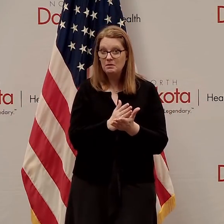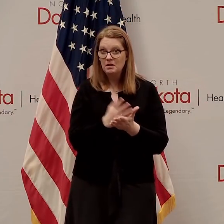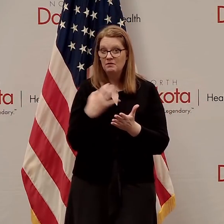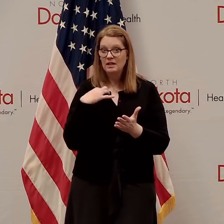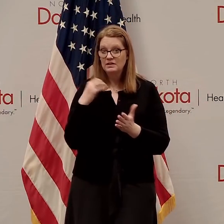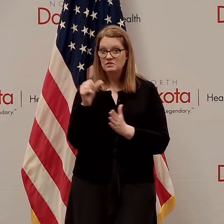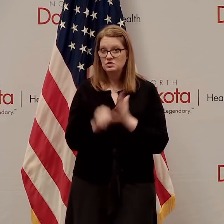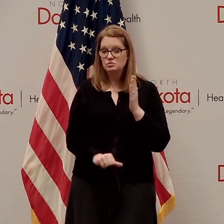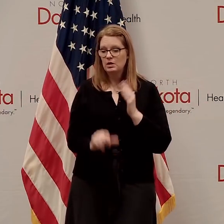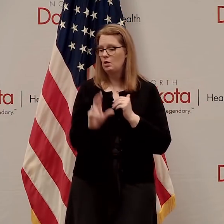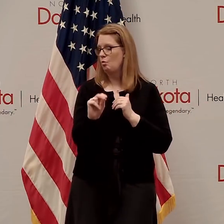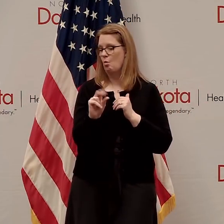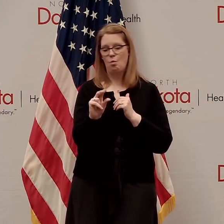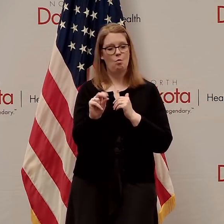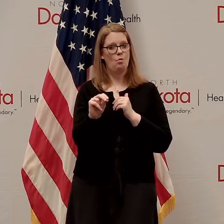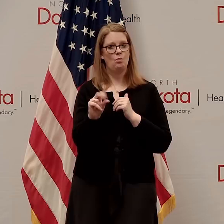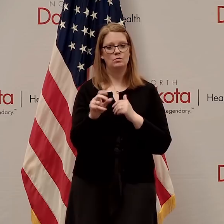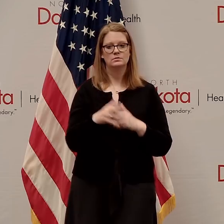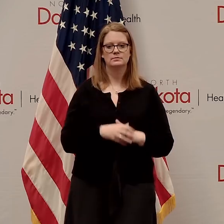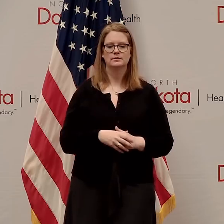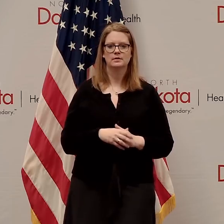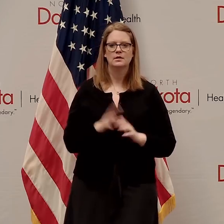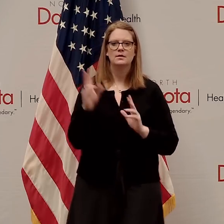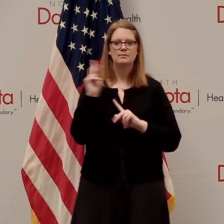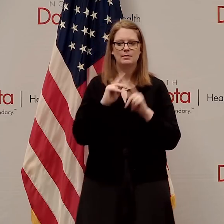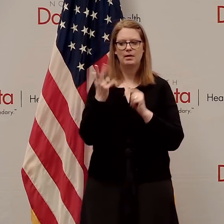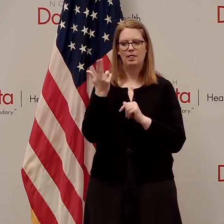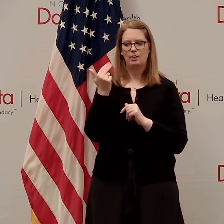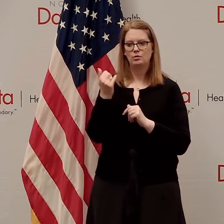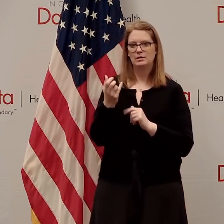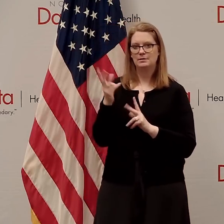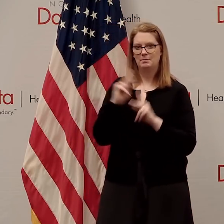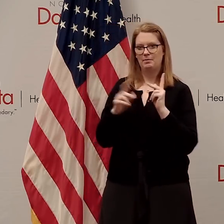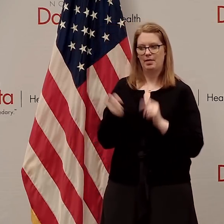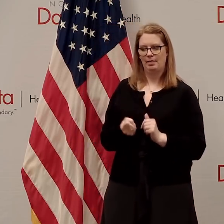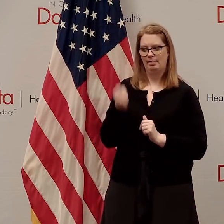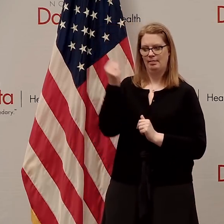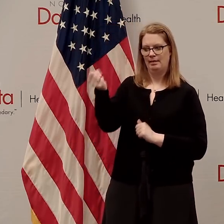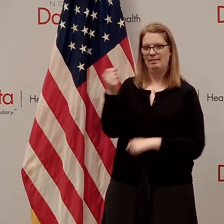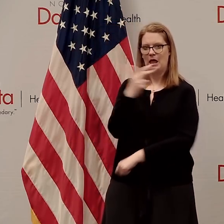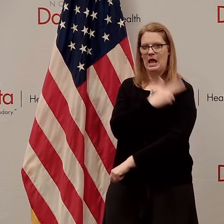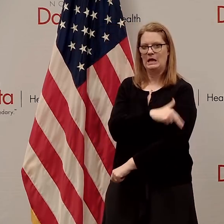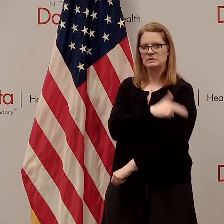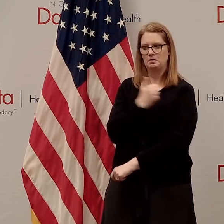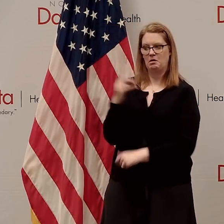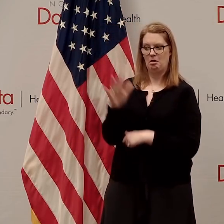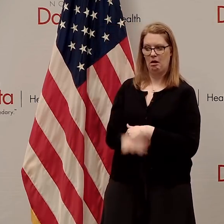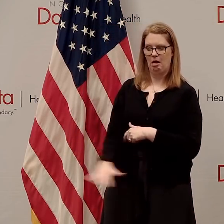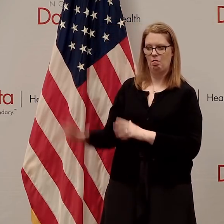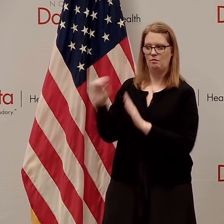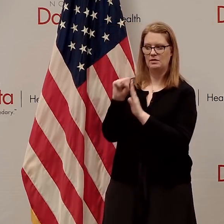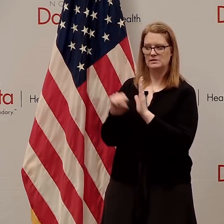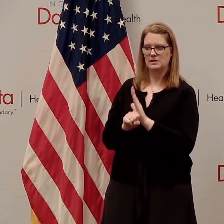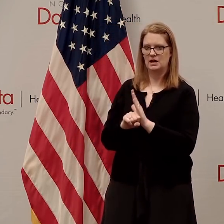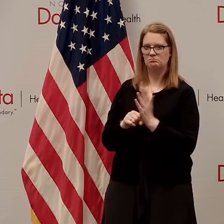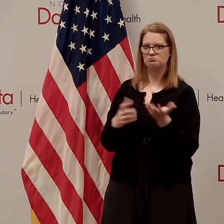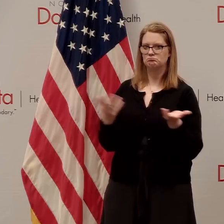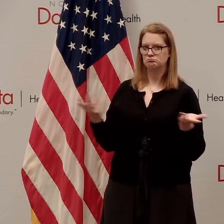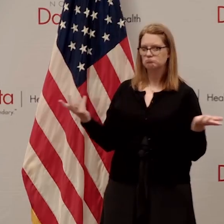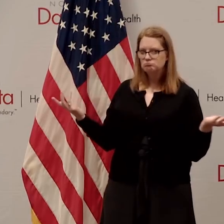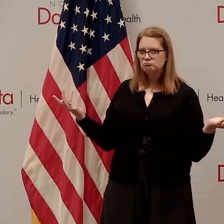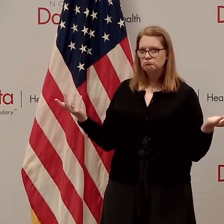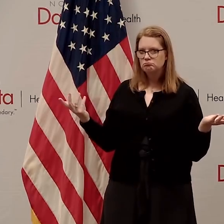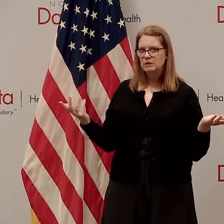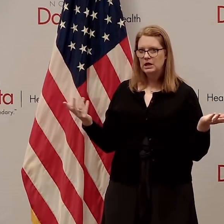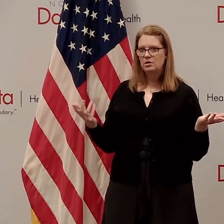when we've got 13 hospitalizations statewide, it would seem reasonable that an organization whose